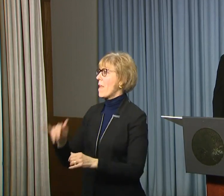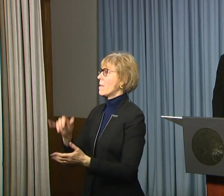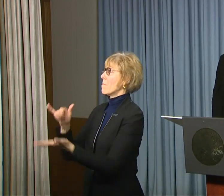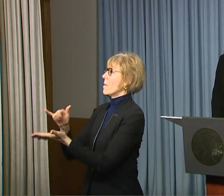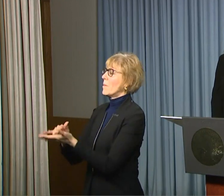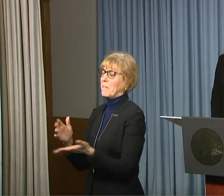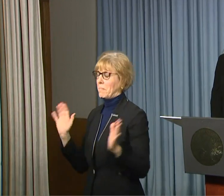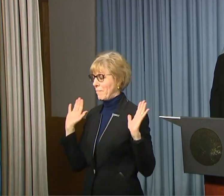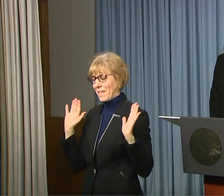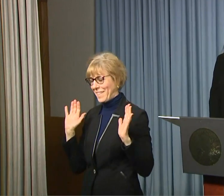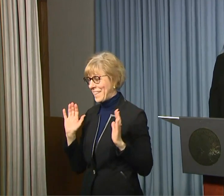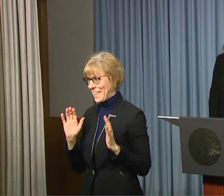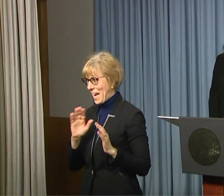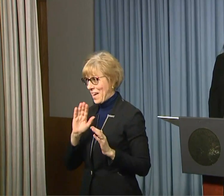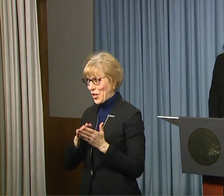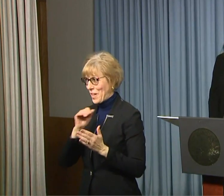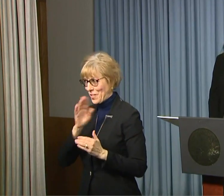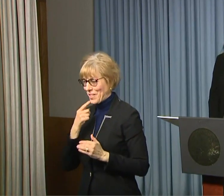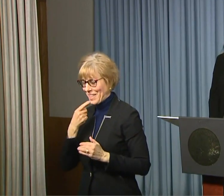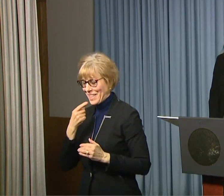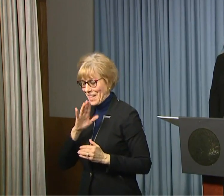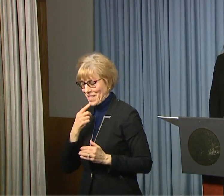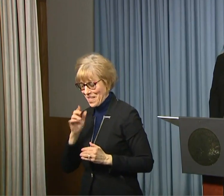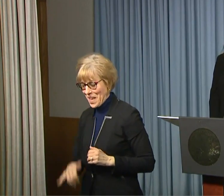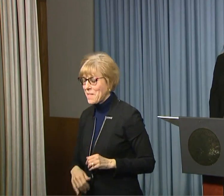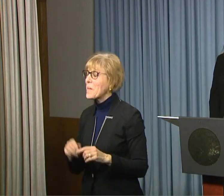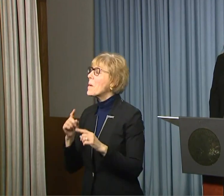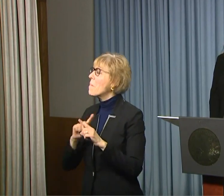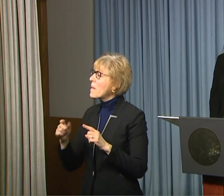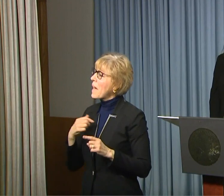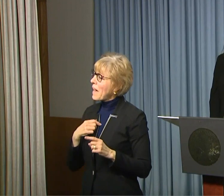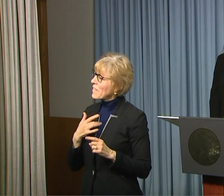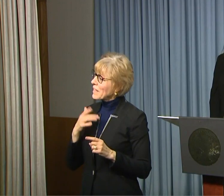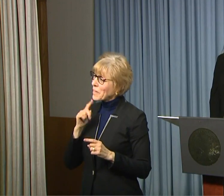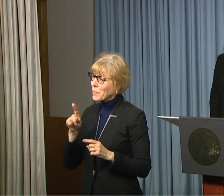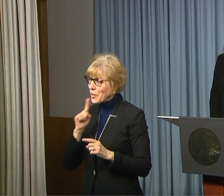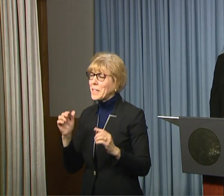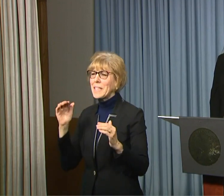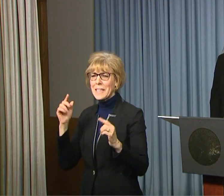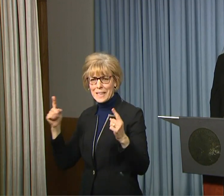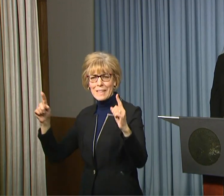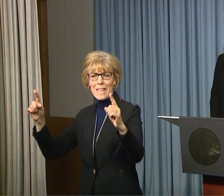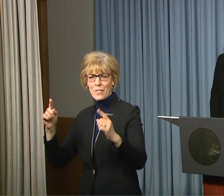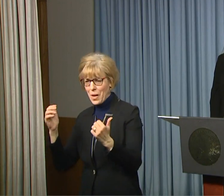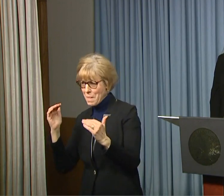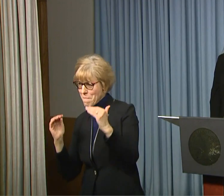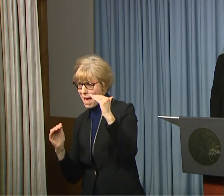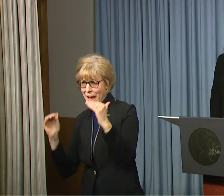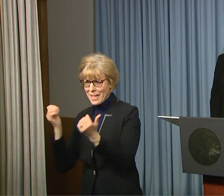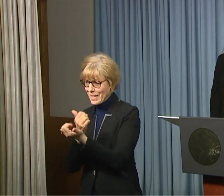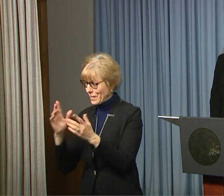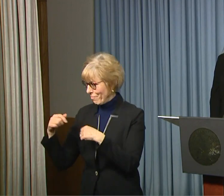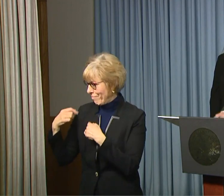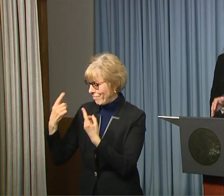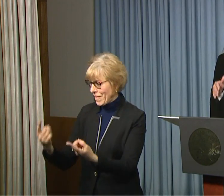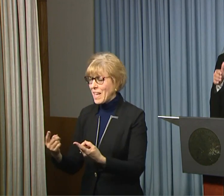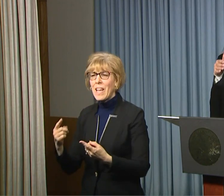that we are being very successful, very balanced with what we're doing. You know, listen, these are very difficult decisions. I want to